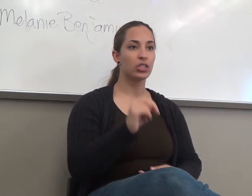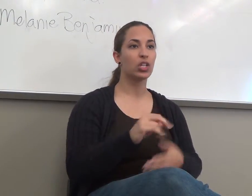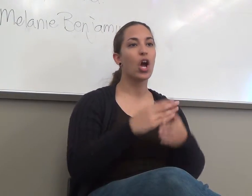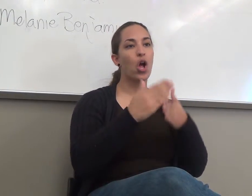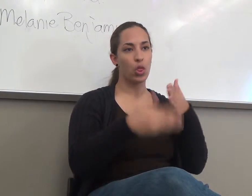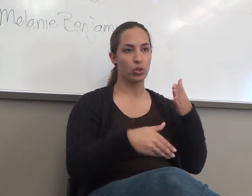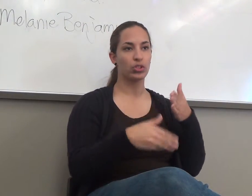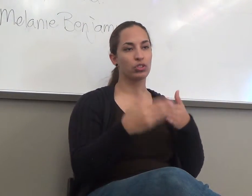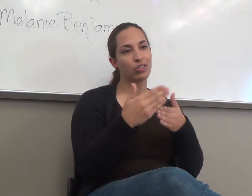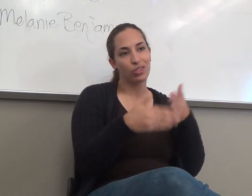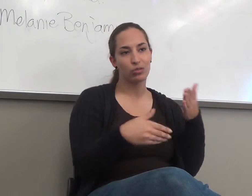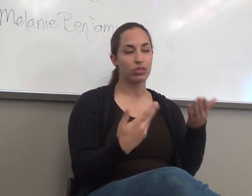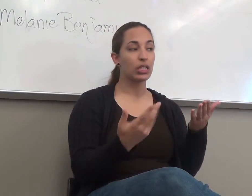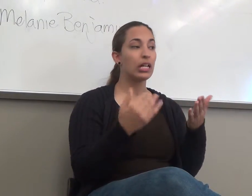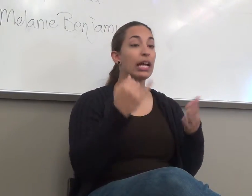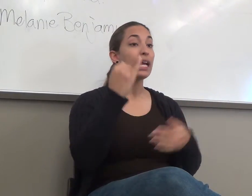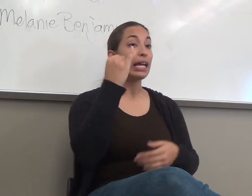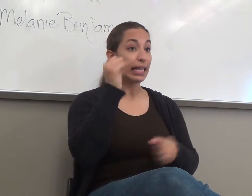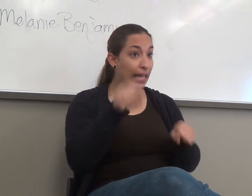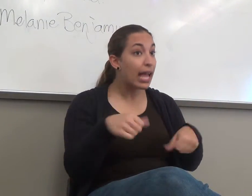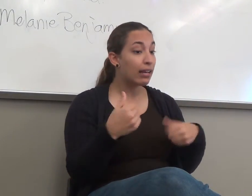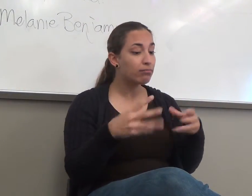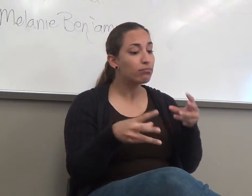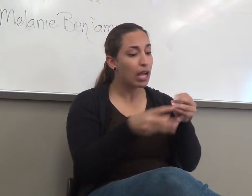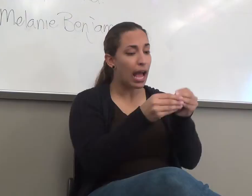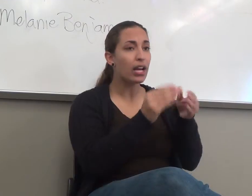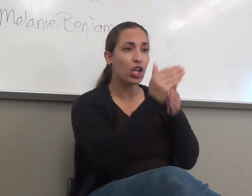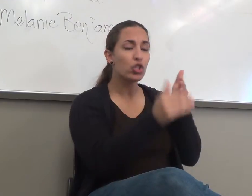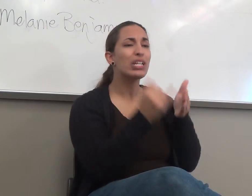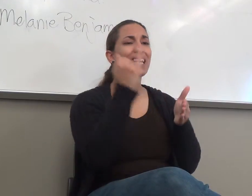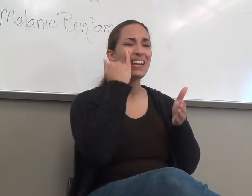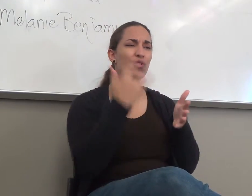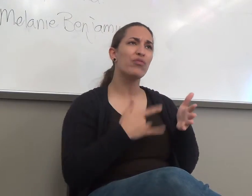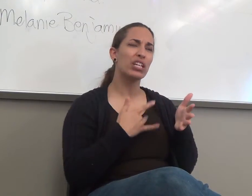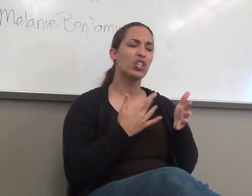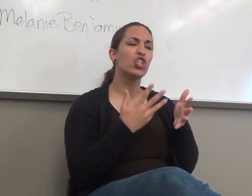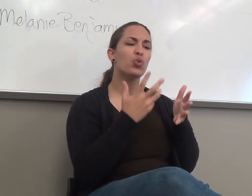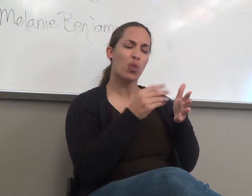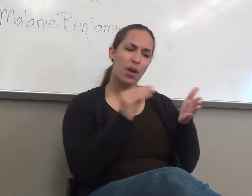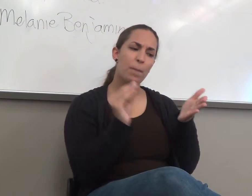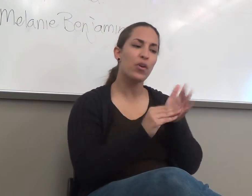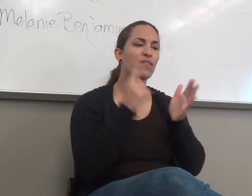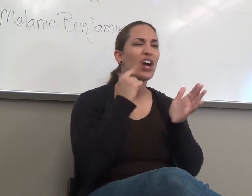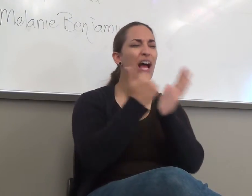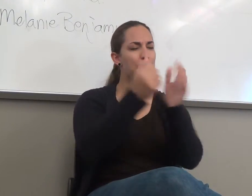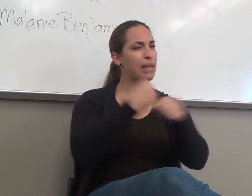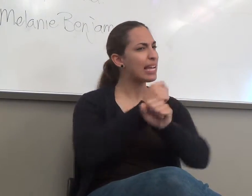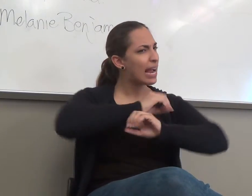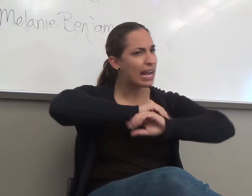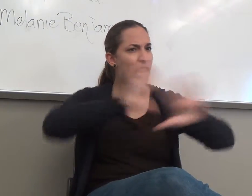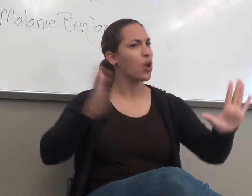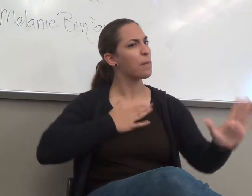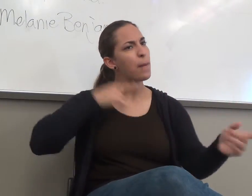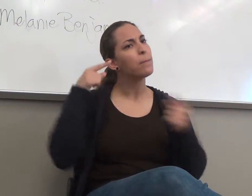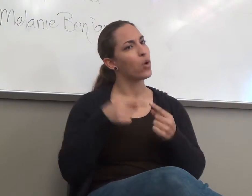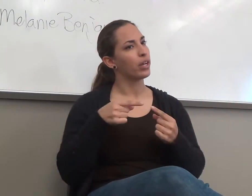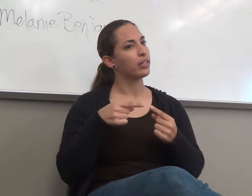make it clear what your point is. And I think this one does. It needs these last